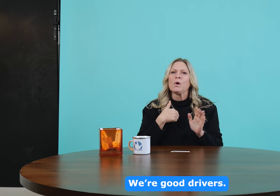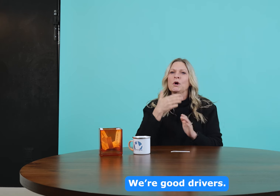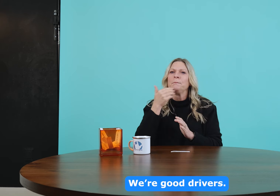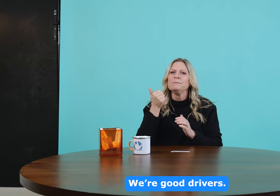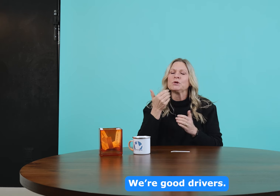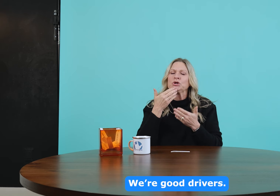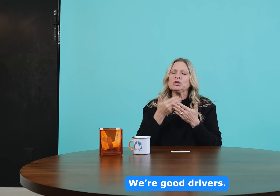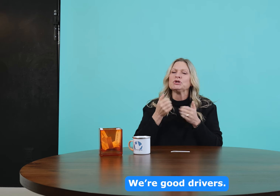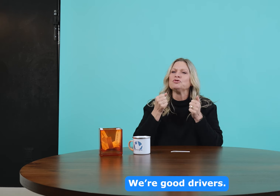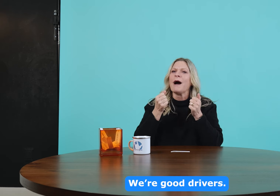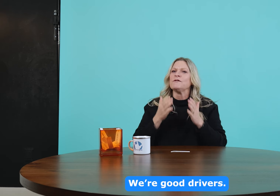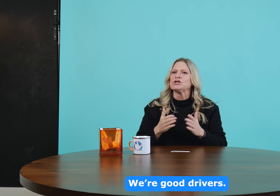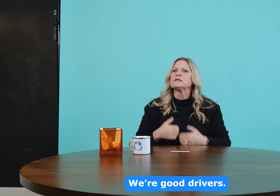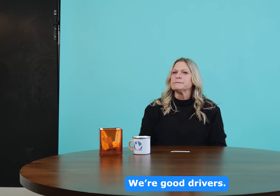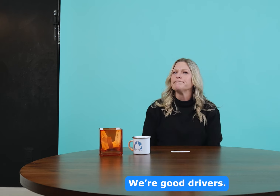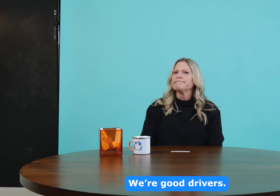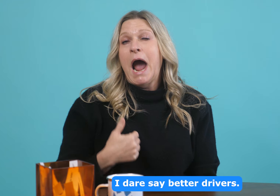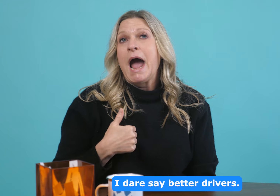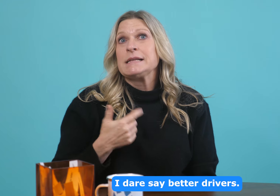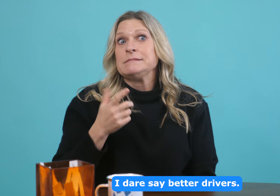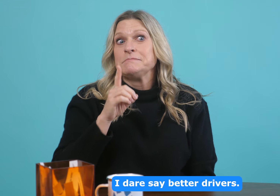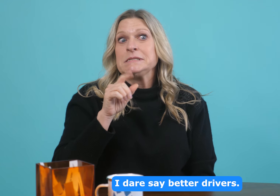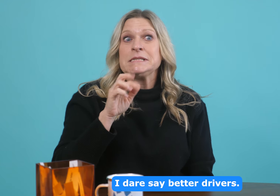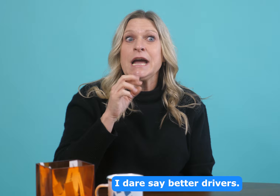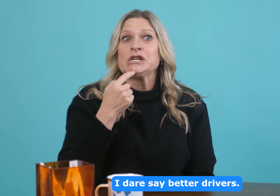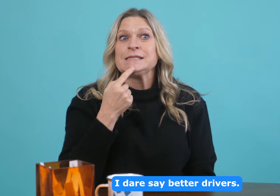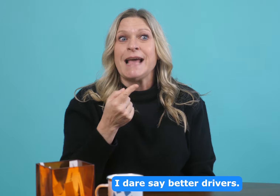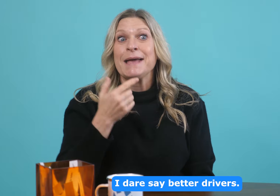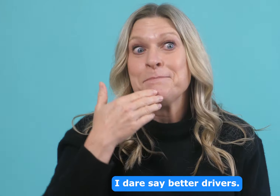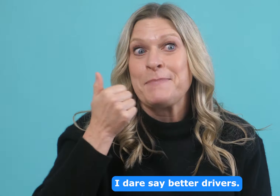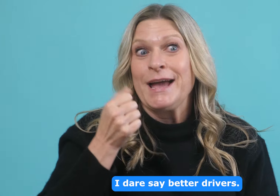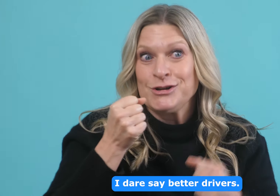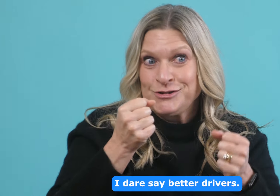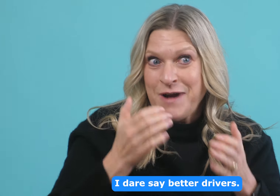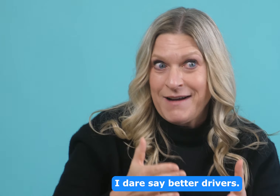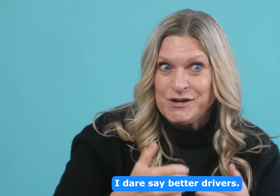Well, good drivers. I dare say better drivers.